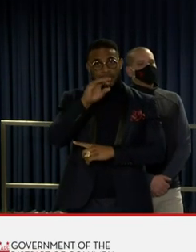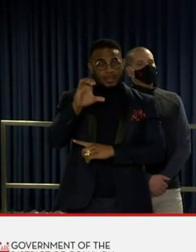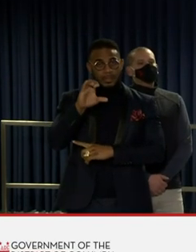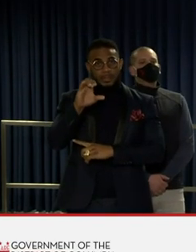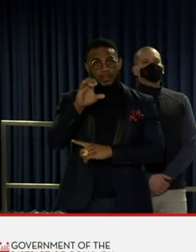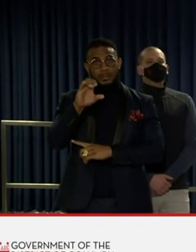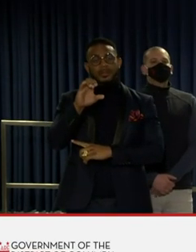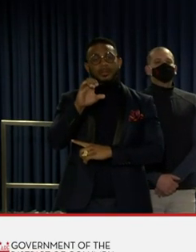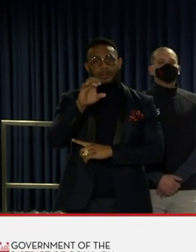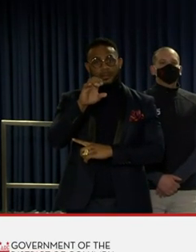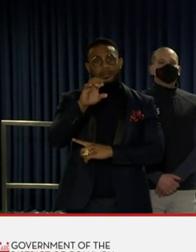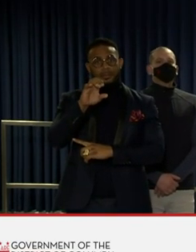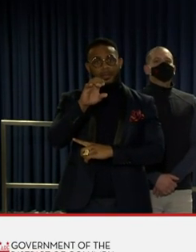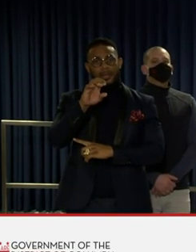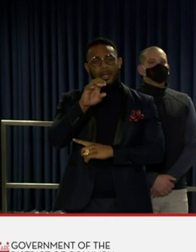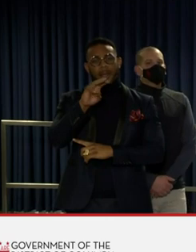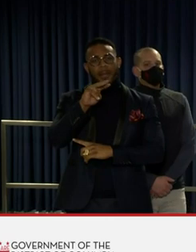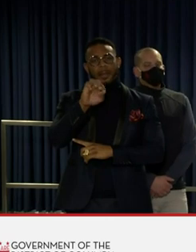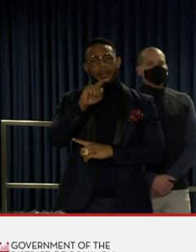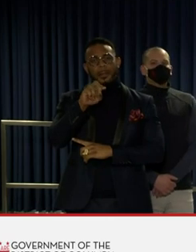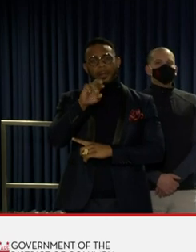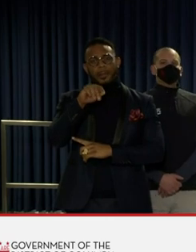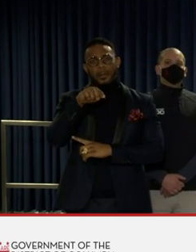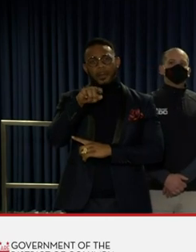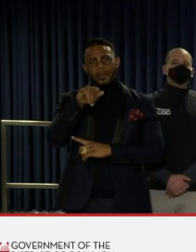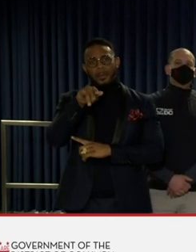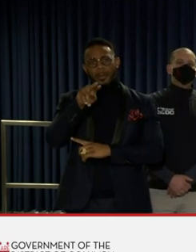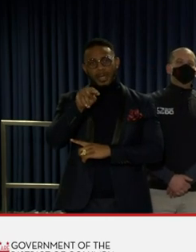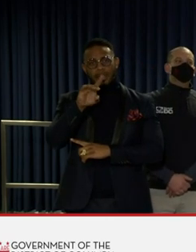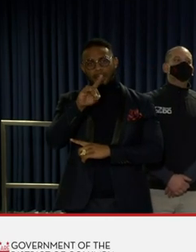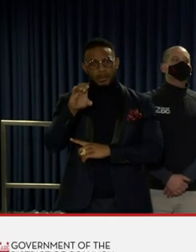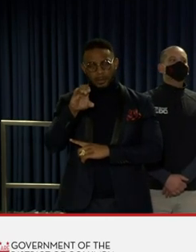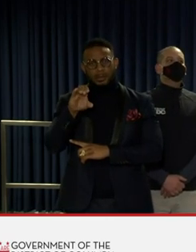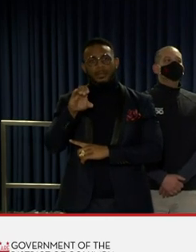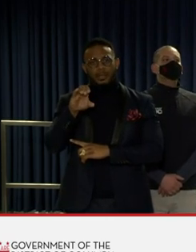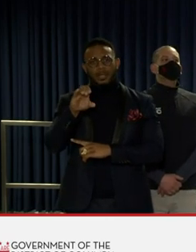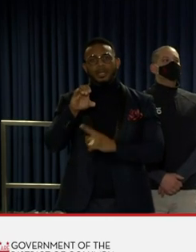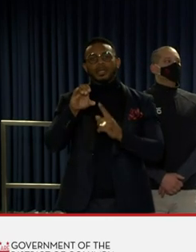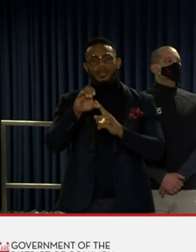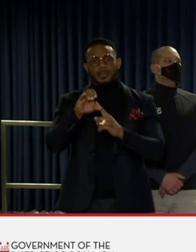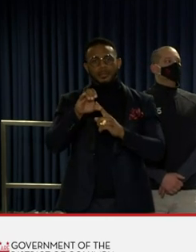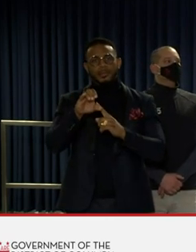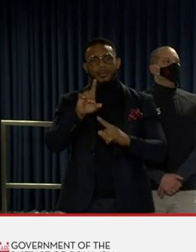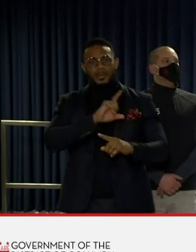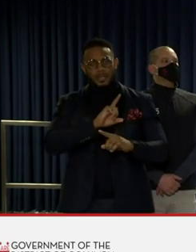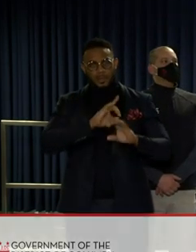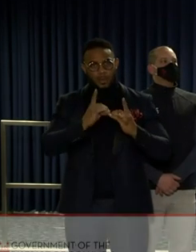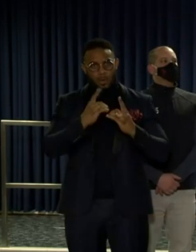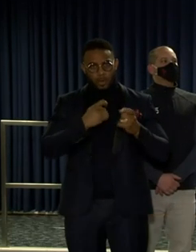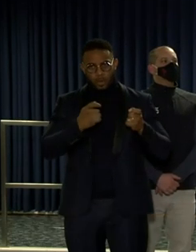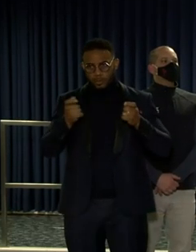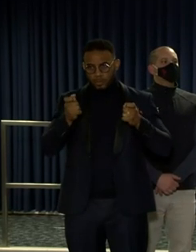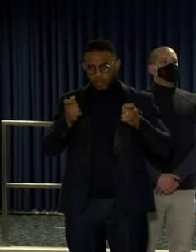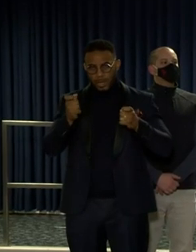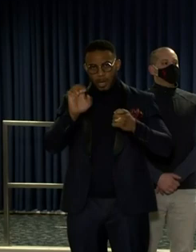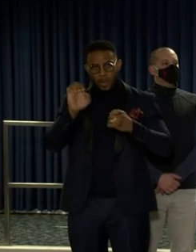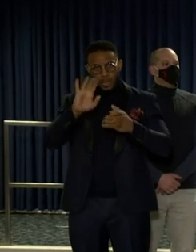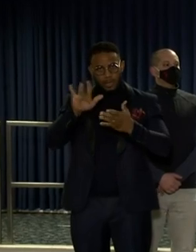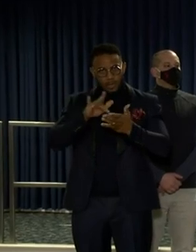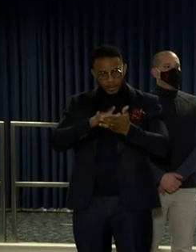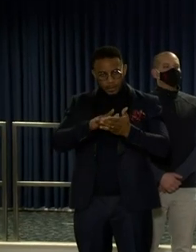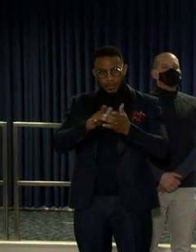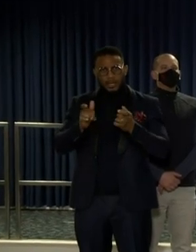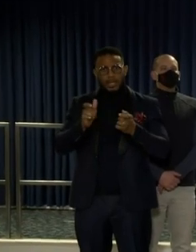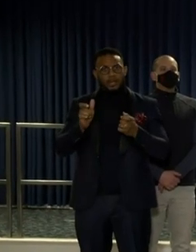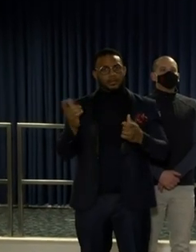D.C.'s Metropolitan Police Department, where we are operating our emergency command center. I'm joined by the district's